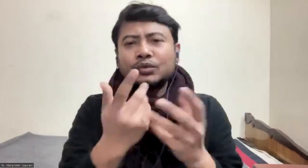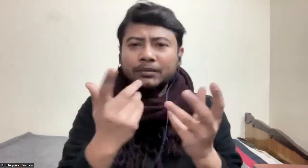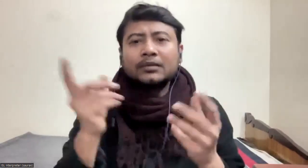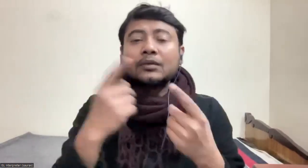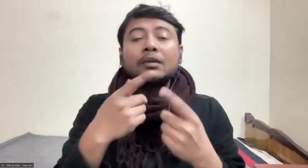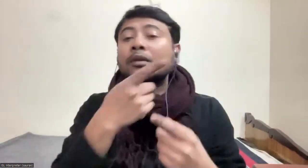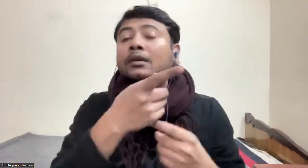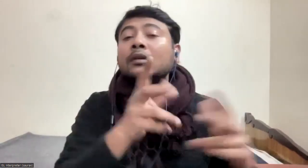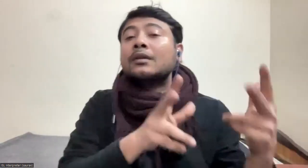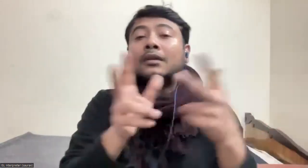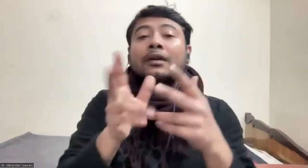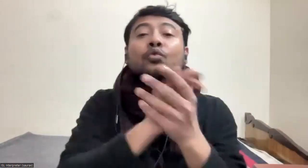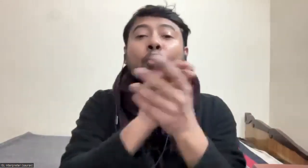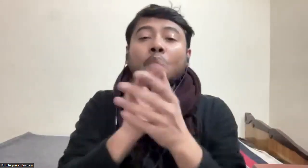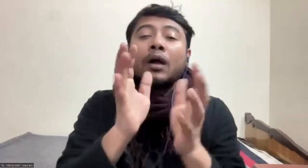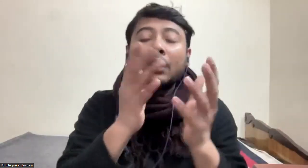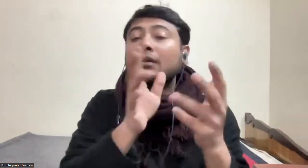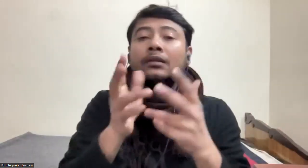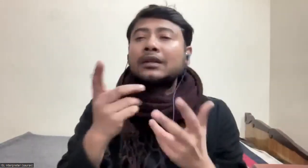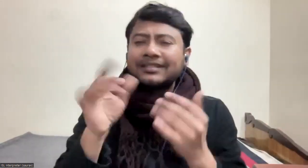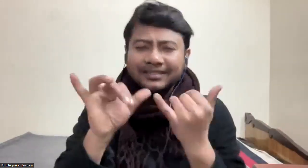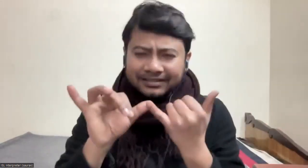just imagination.